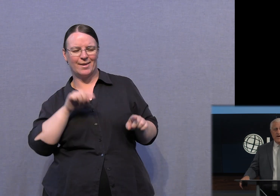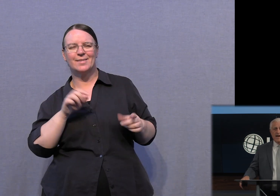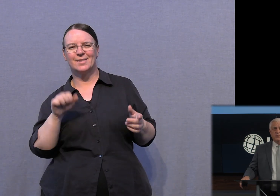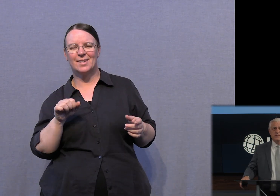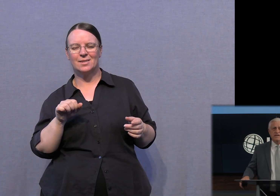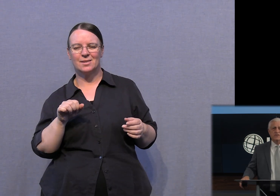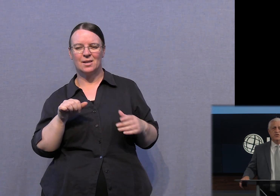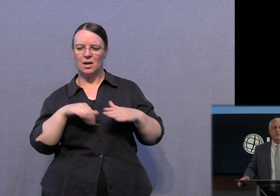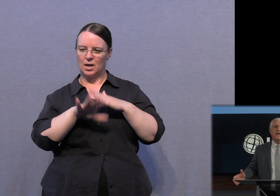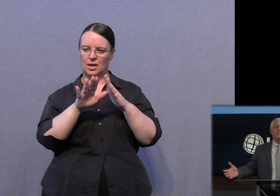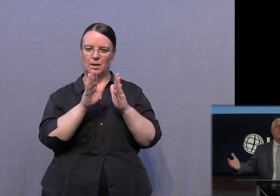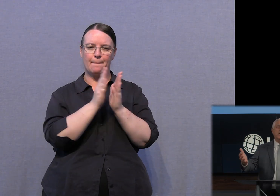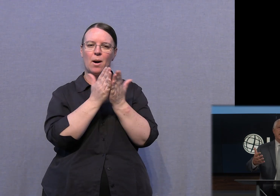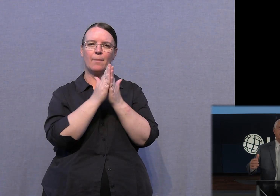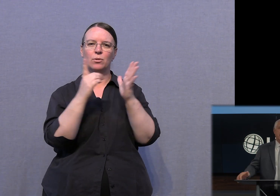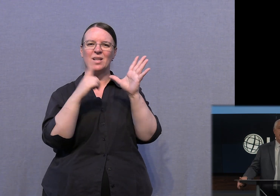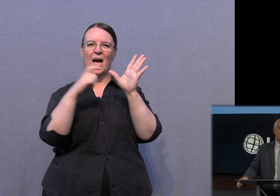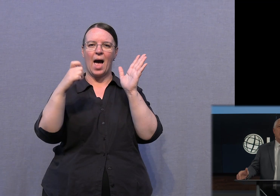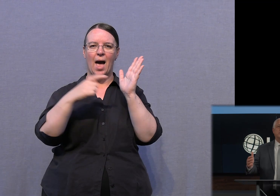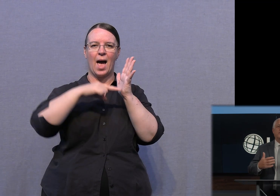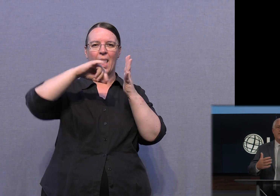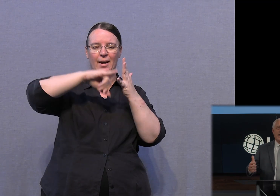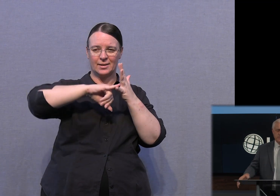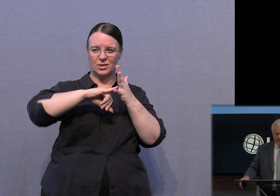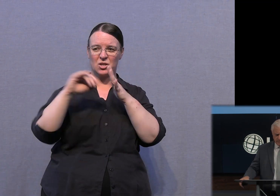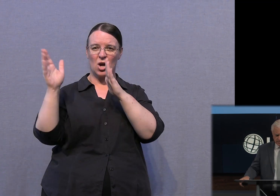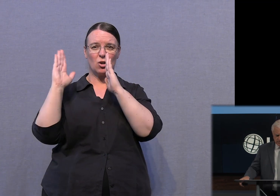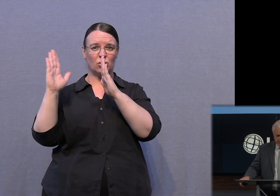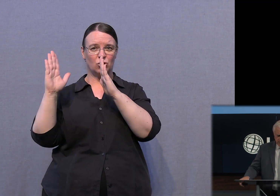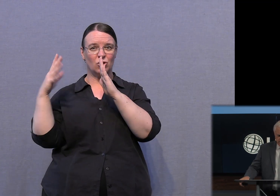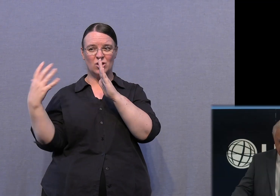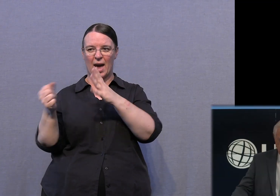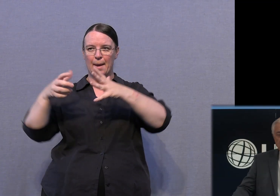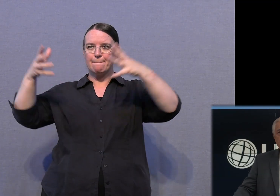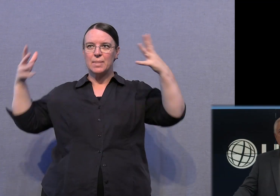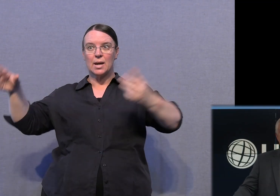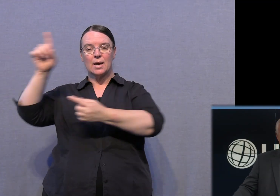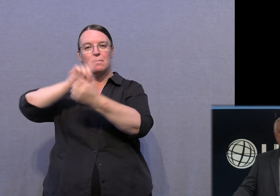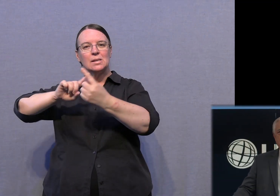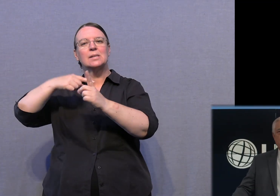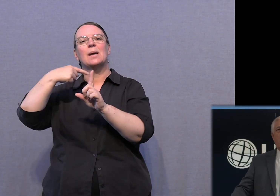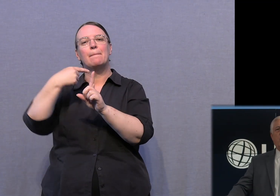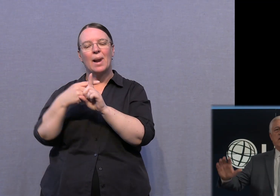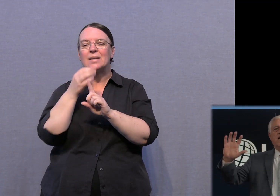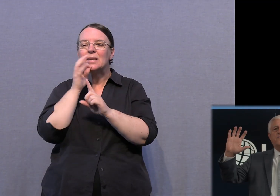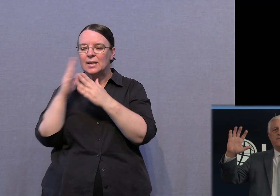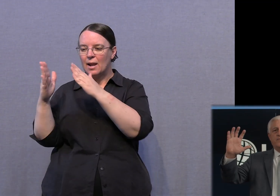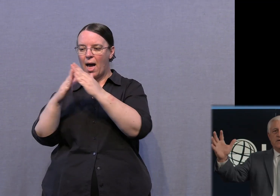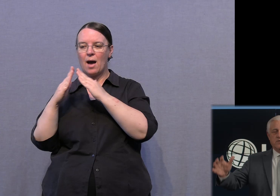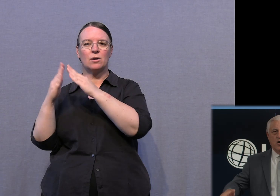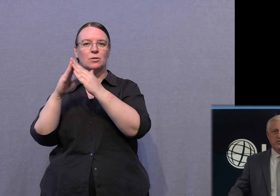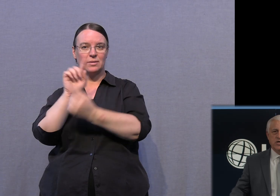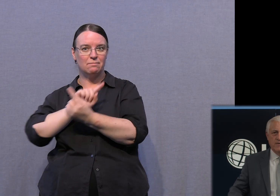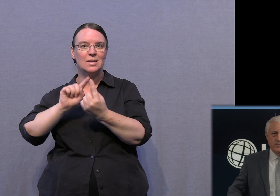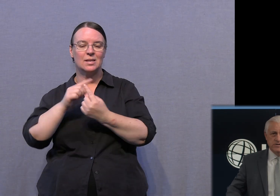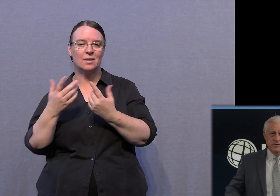the book of Acts, we see the church met publicly, but also from house to house. We need to be reminded that while we love